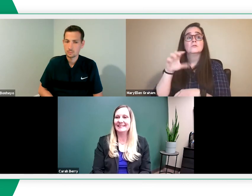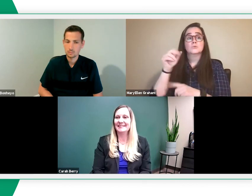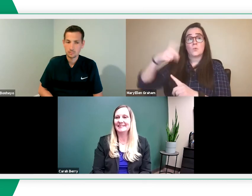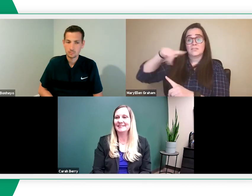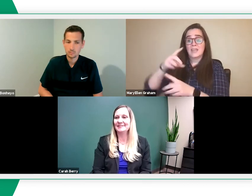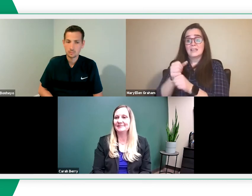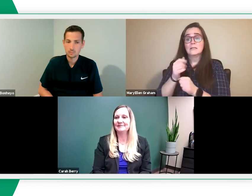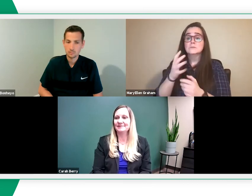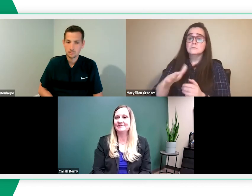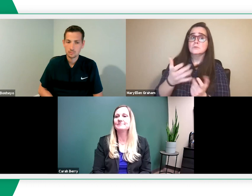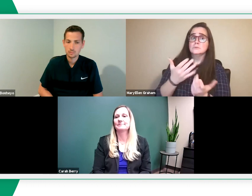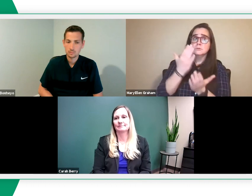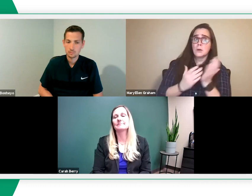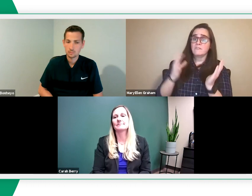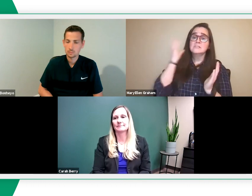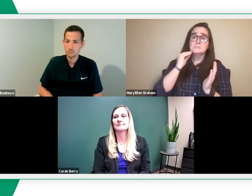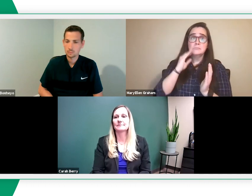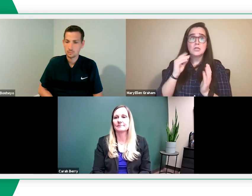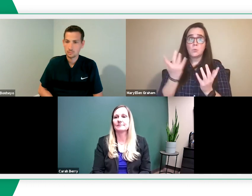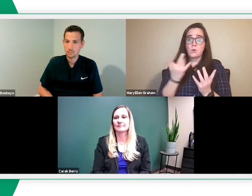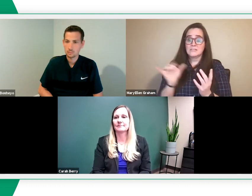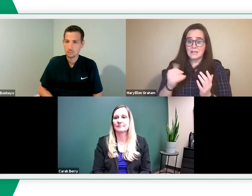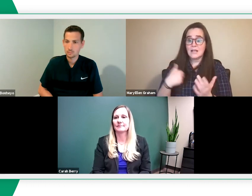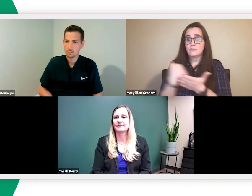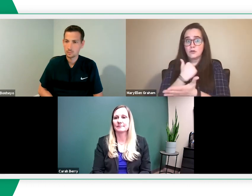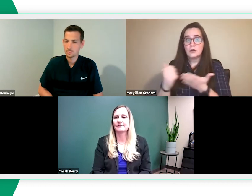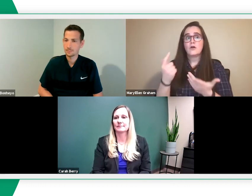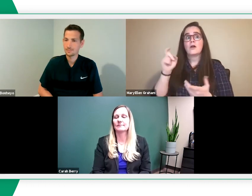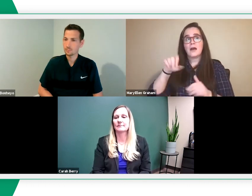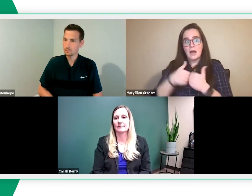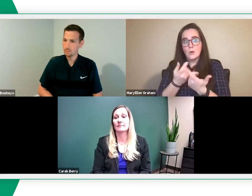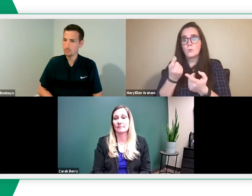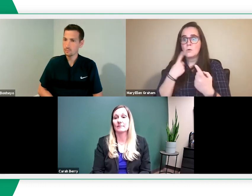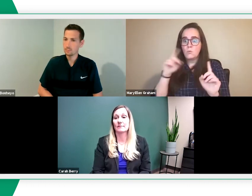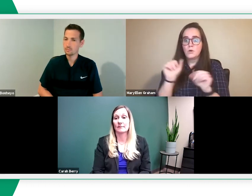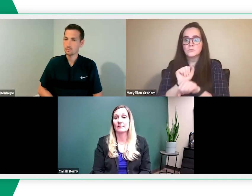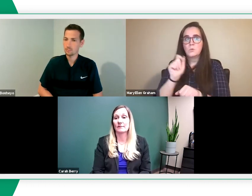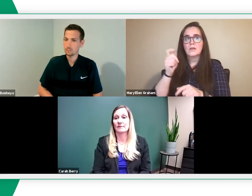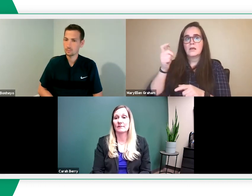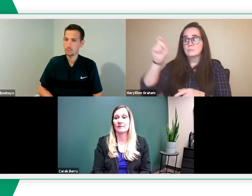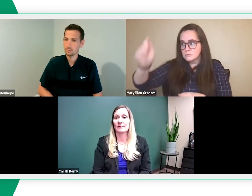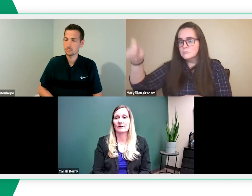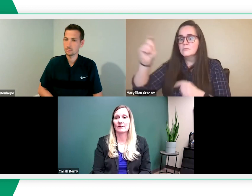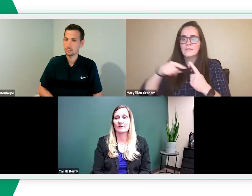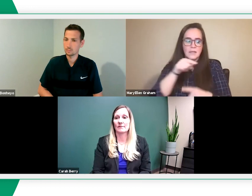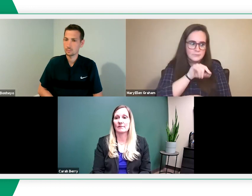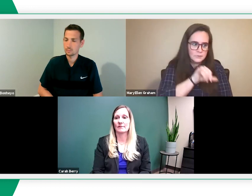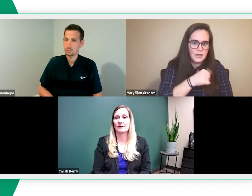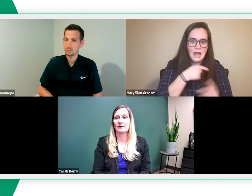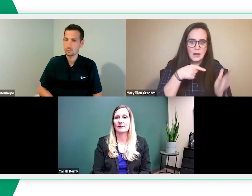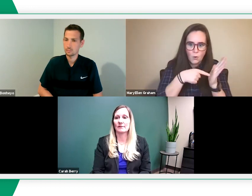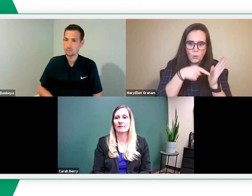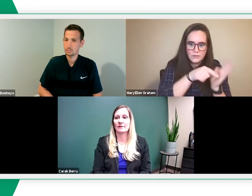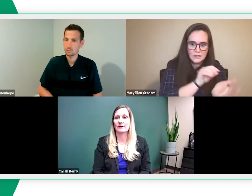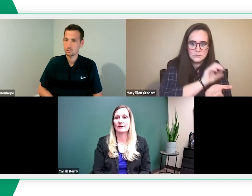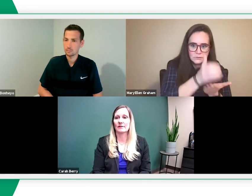got limited amount that the parents set up, like an ATM card, so they have a little bit of experience, so they know what it's like. And how